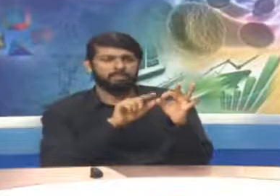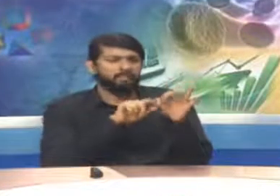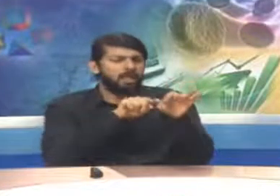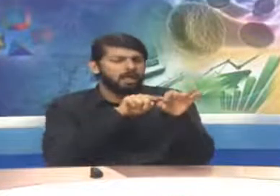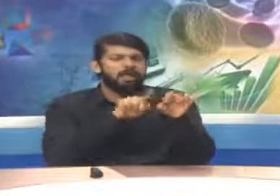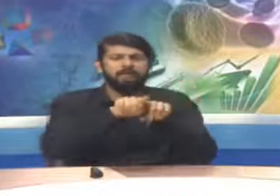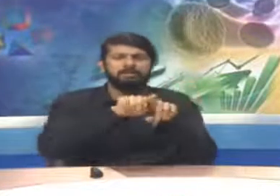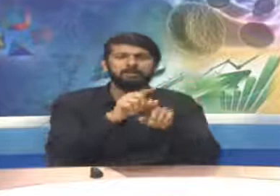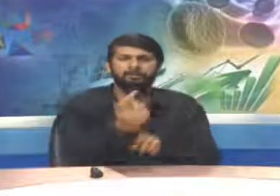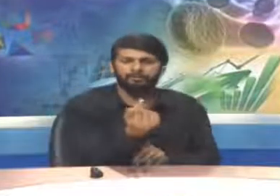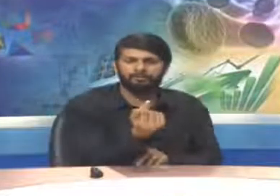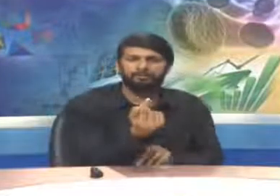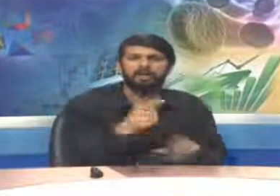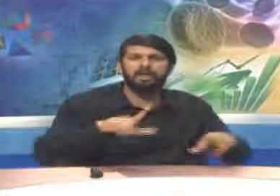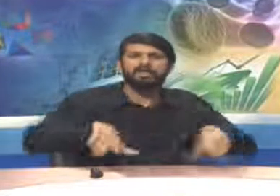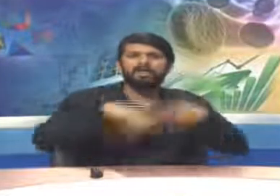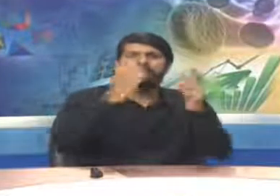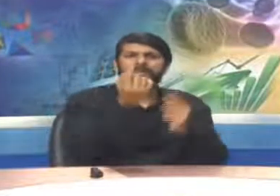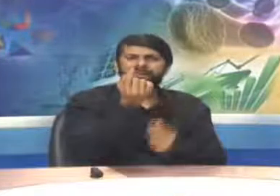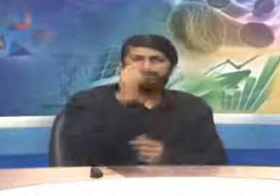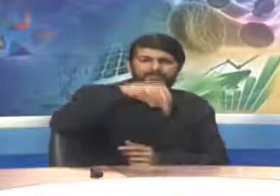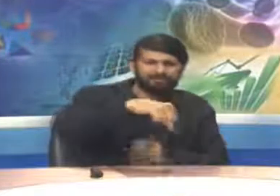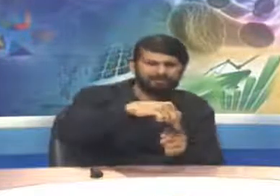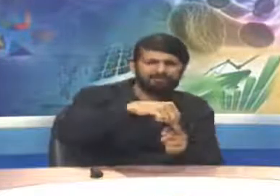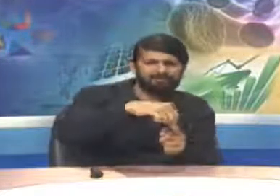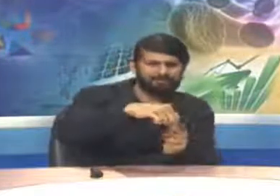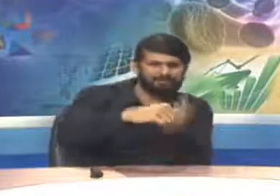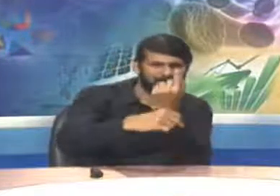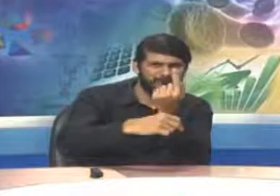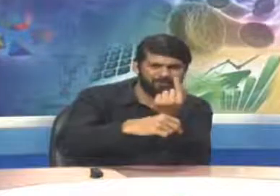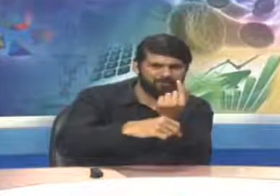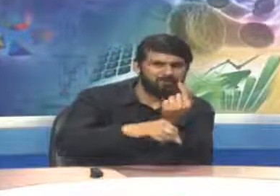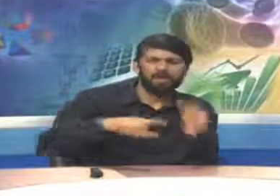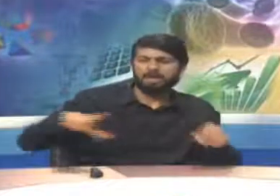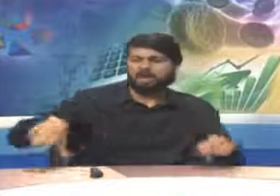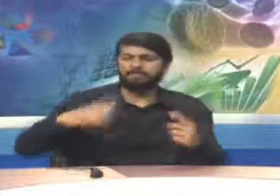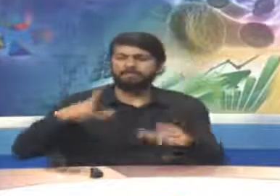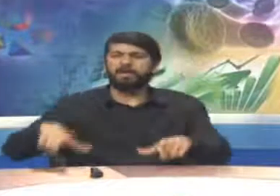It is not same. And the second is